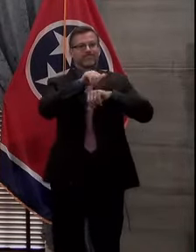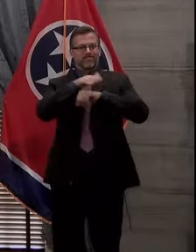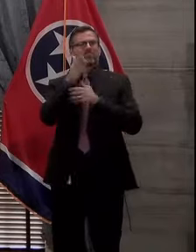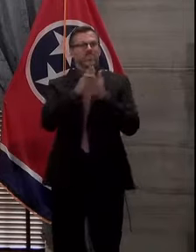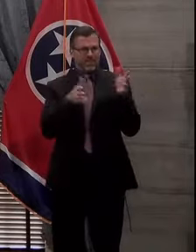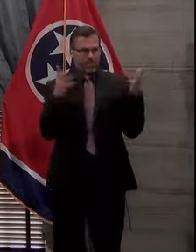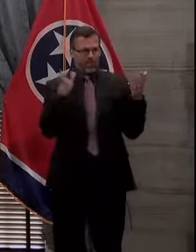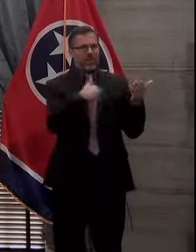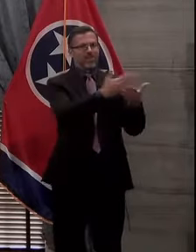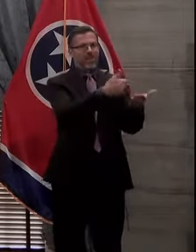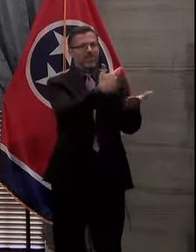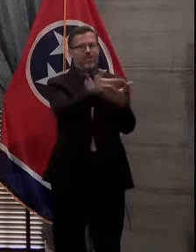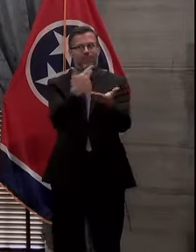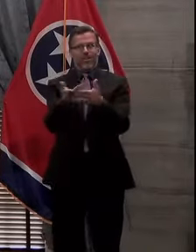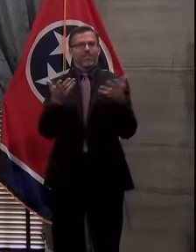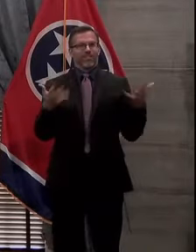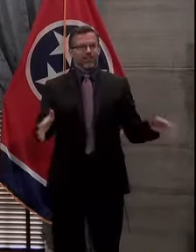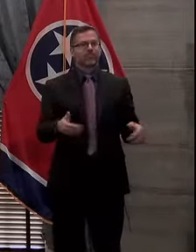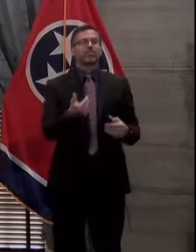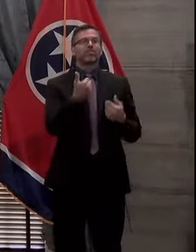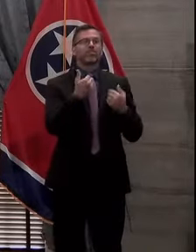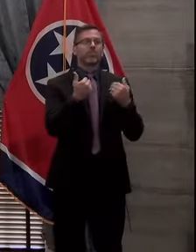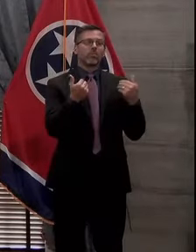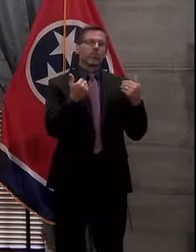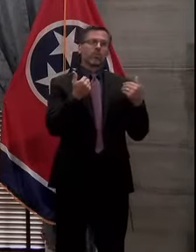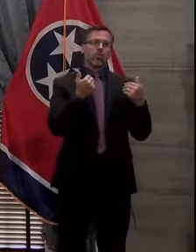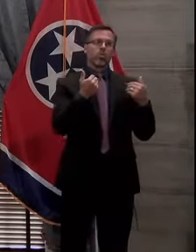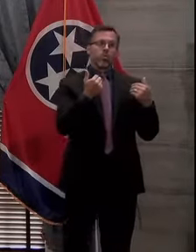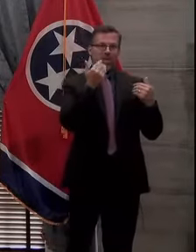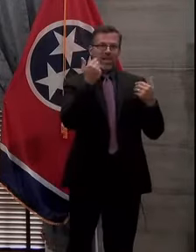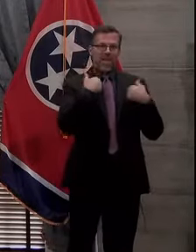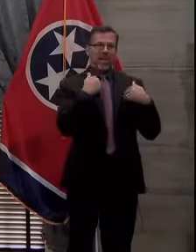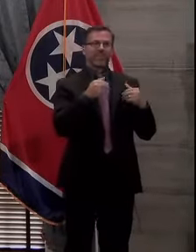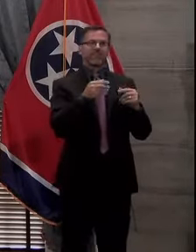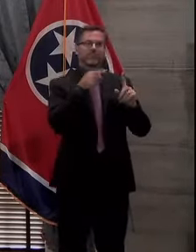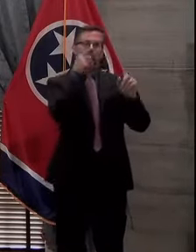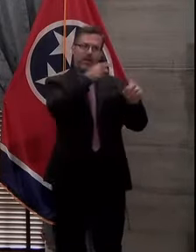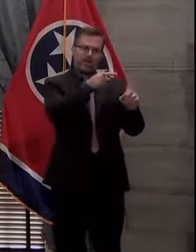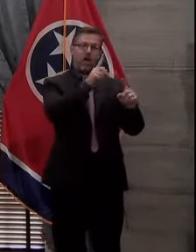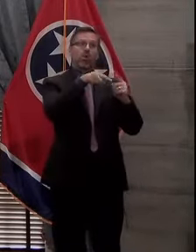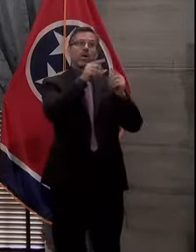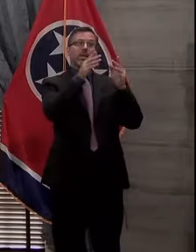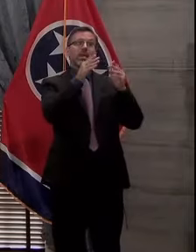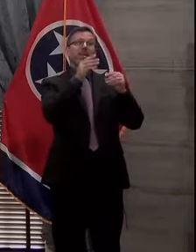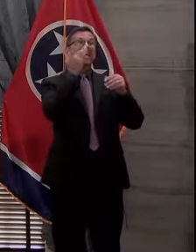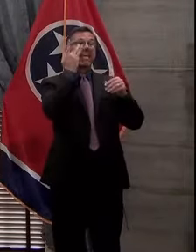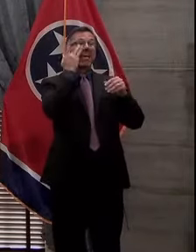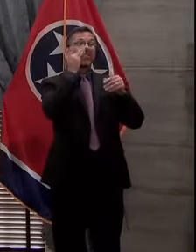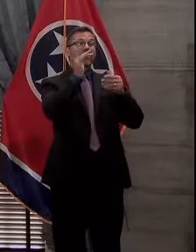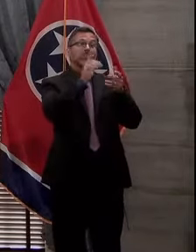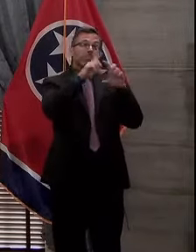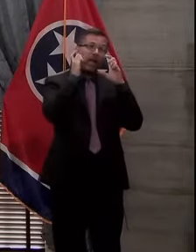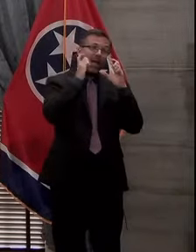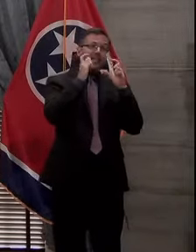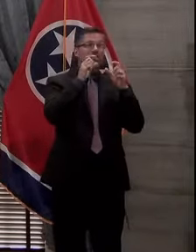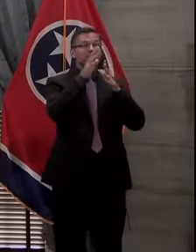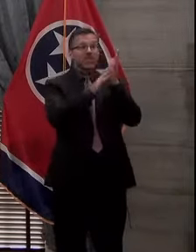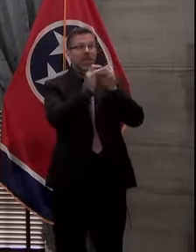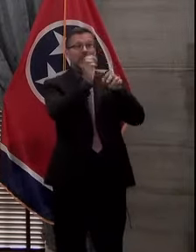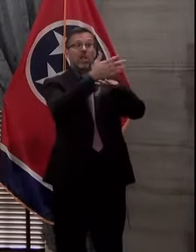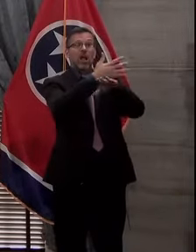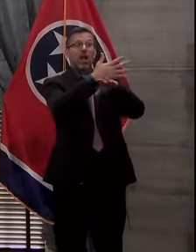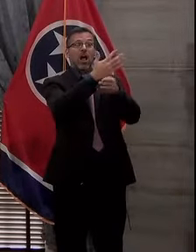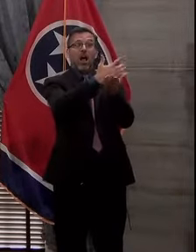already. And we have a single point of contact at every school who, when supplies get low, will be able to refill and restock